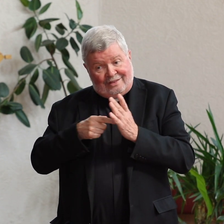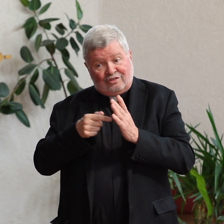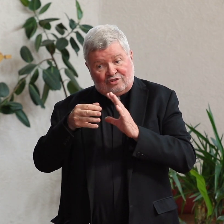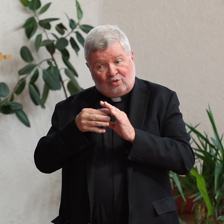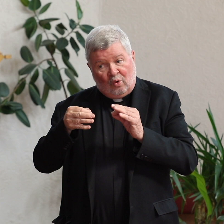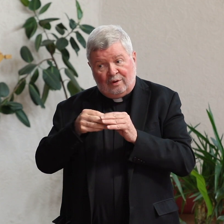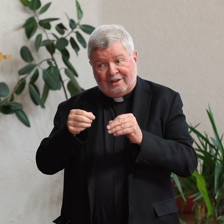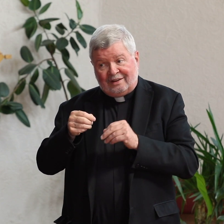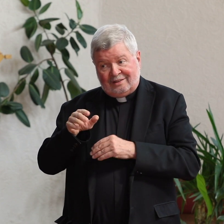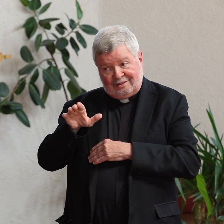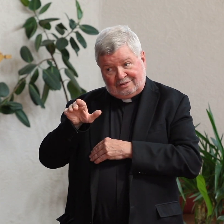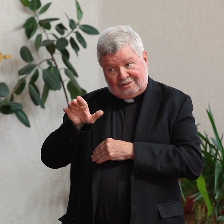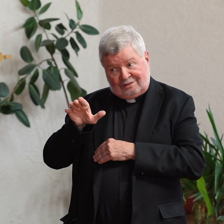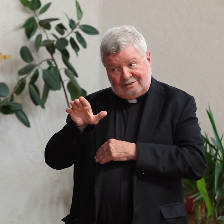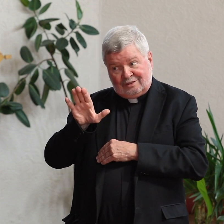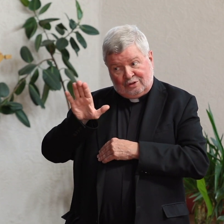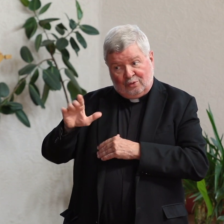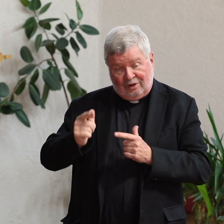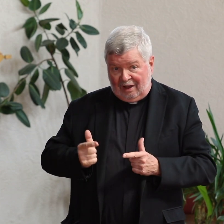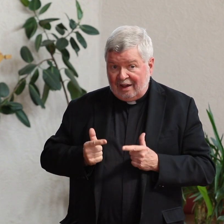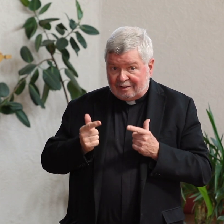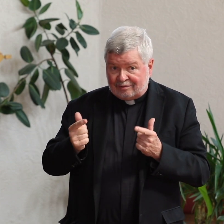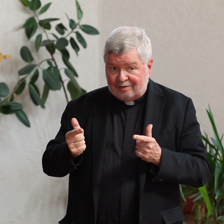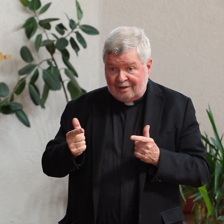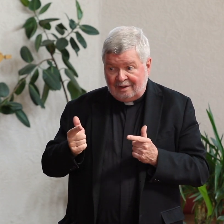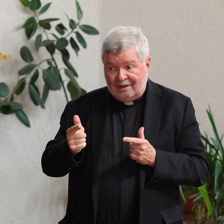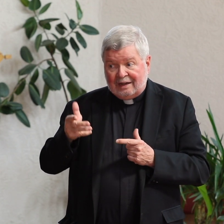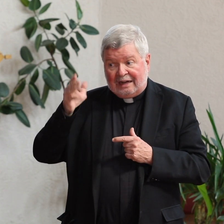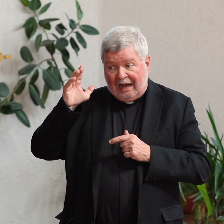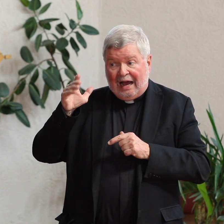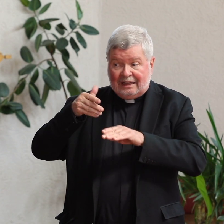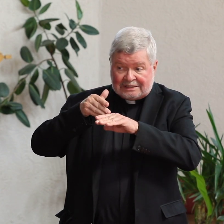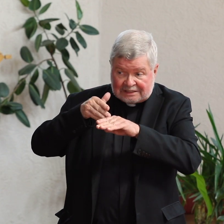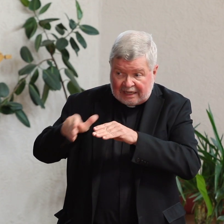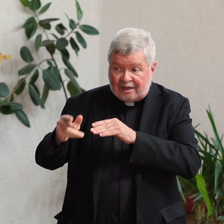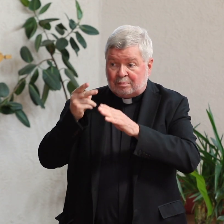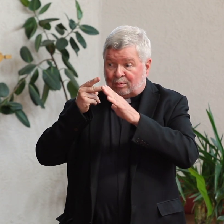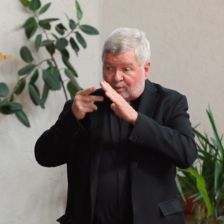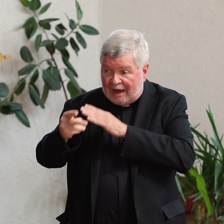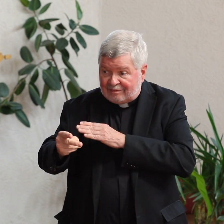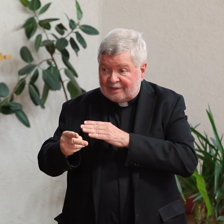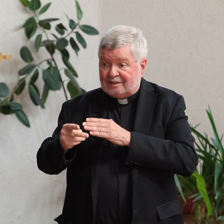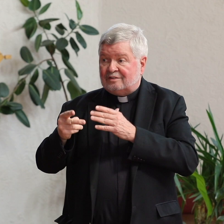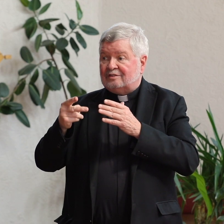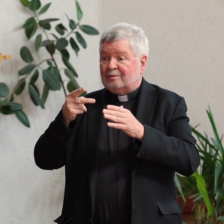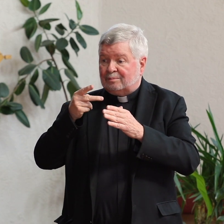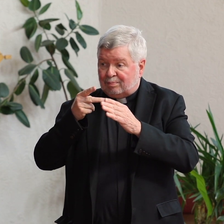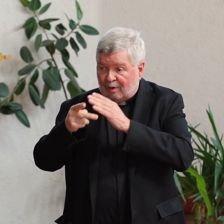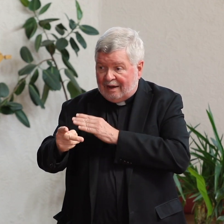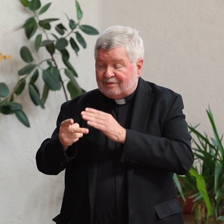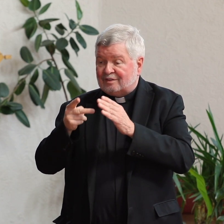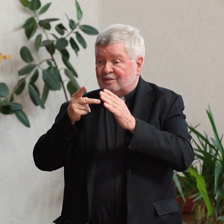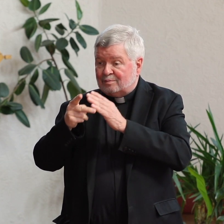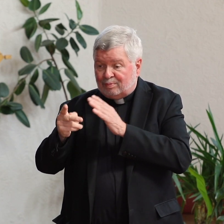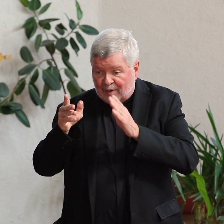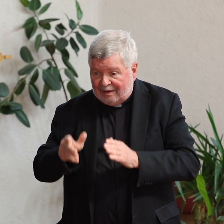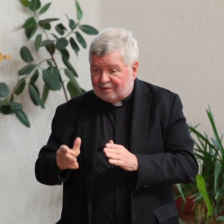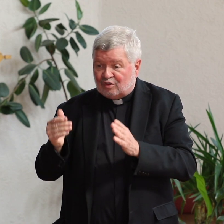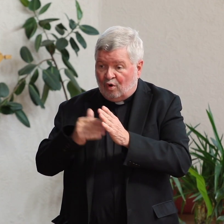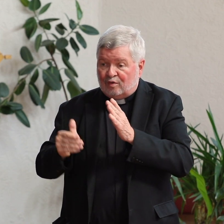this story is your life. God sent prophets and prophets and prophets over and over